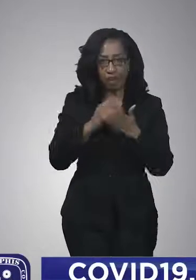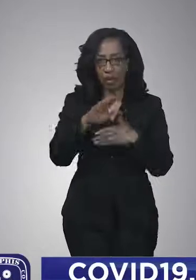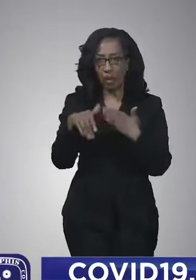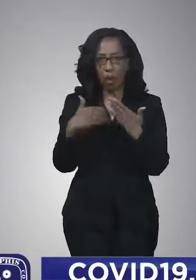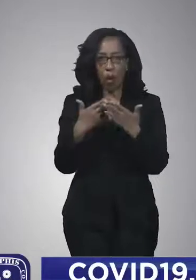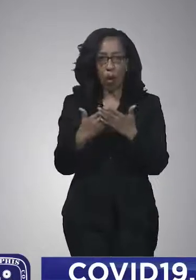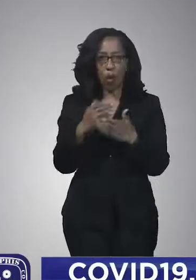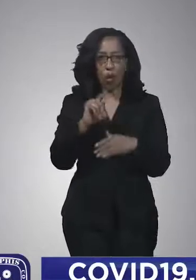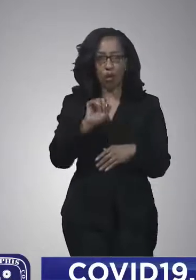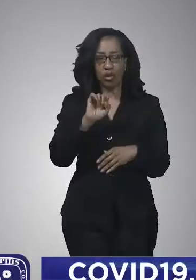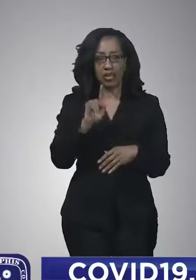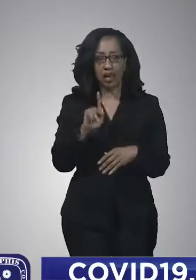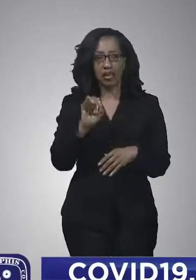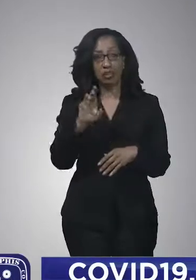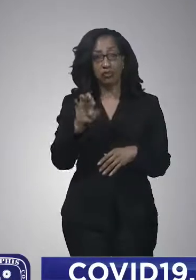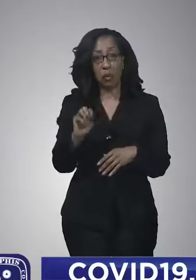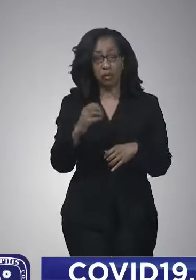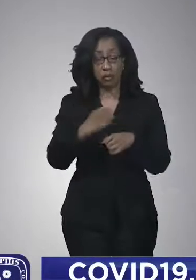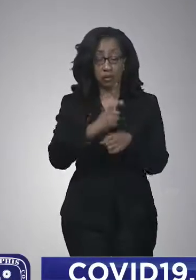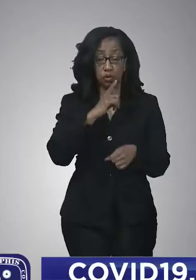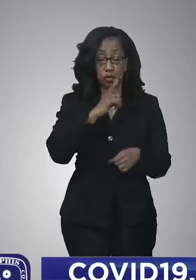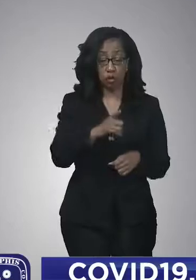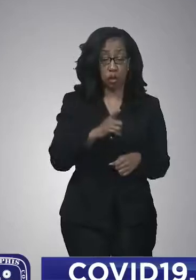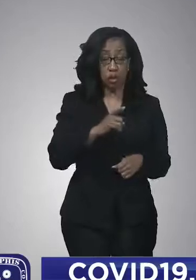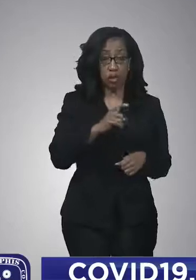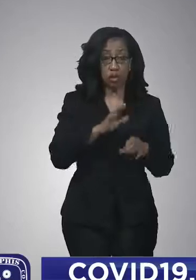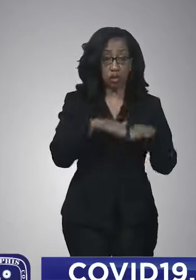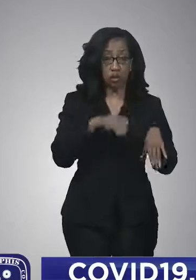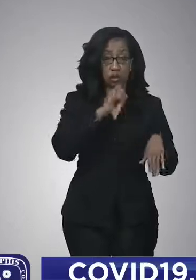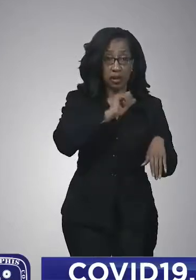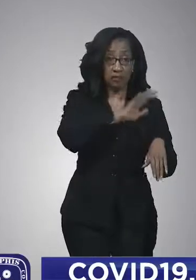make sure that we get those 5 to 11-year-olds vaccinated.